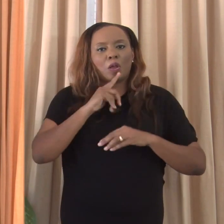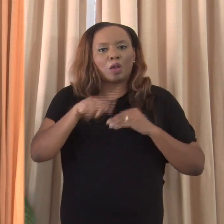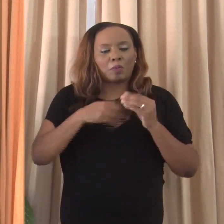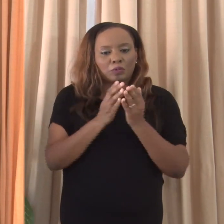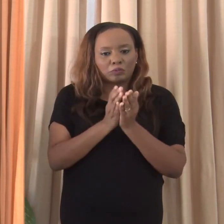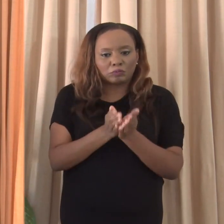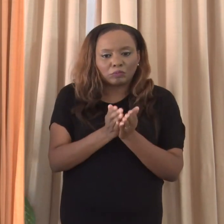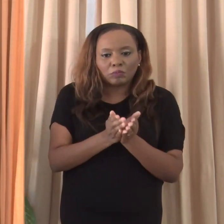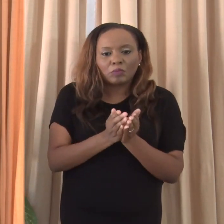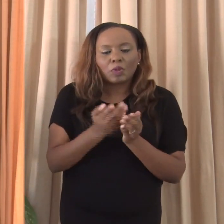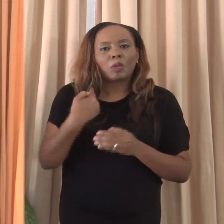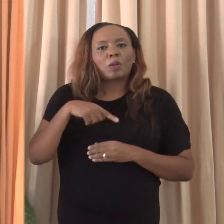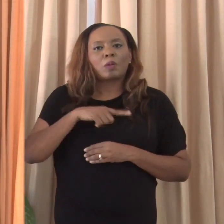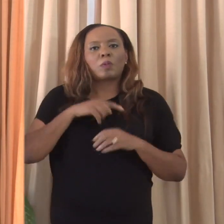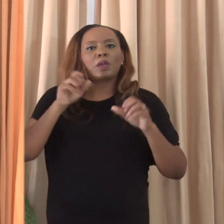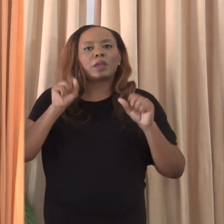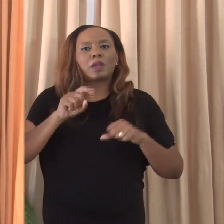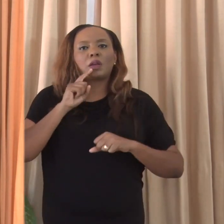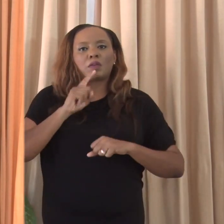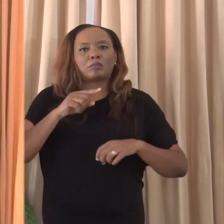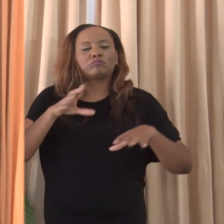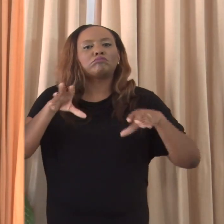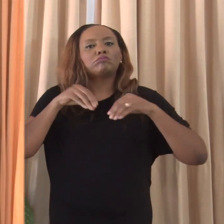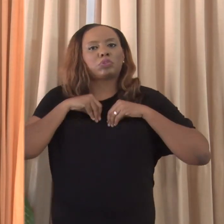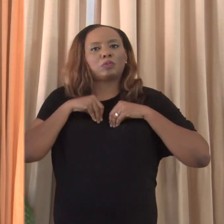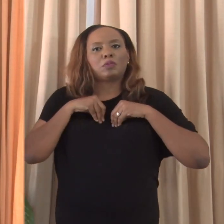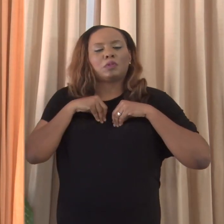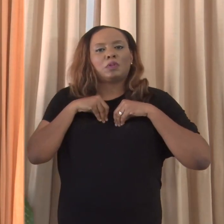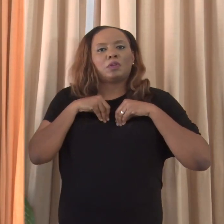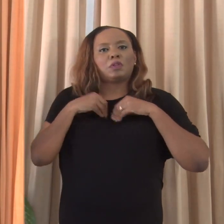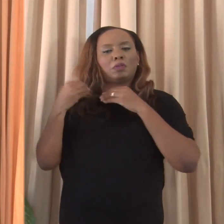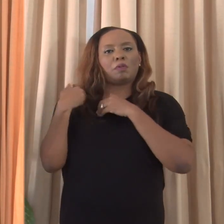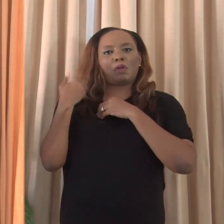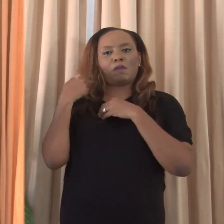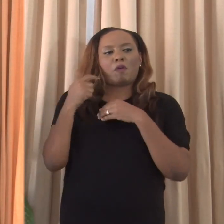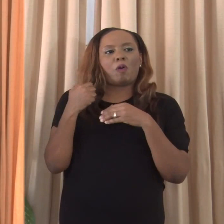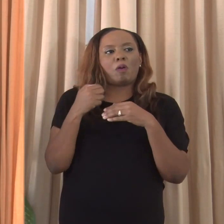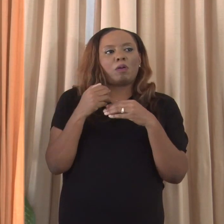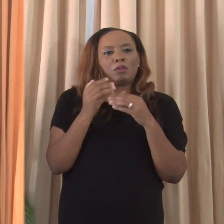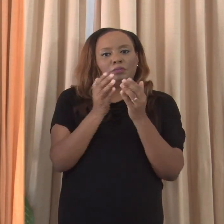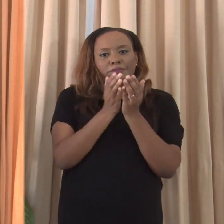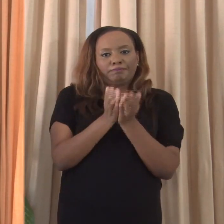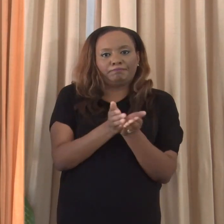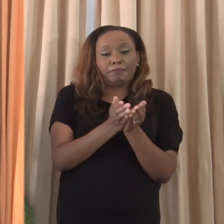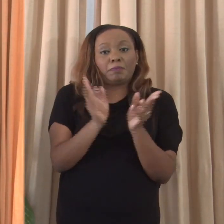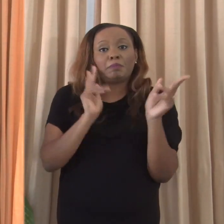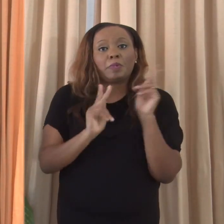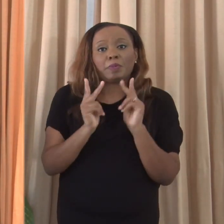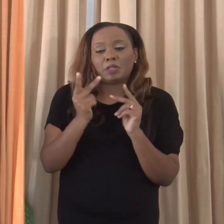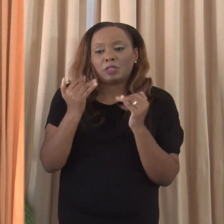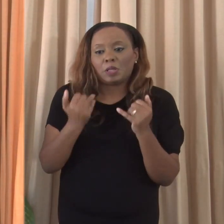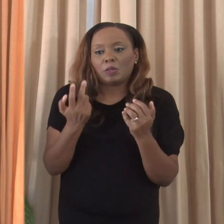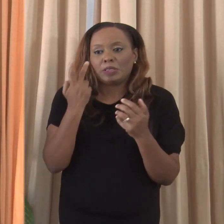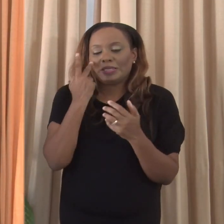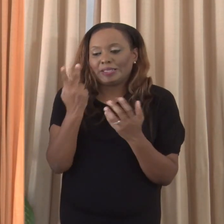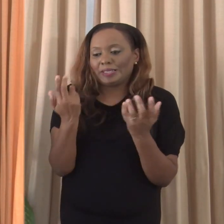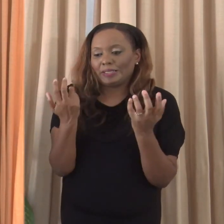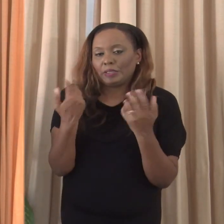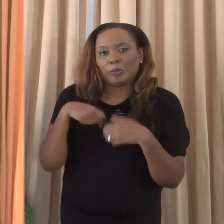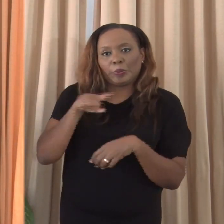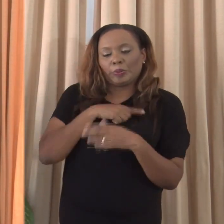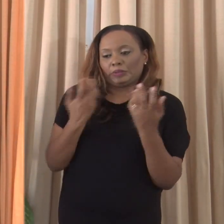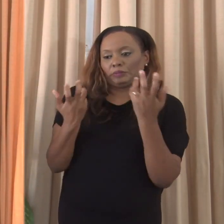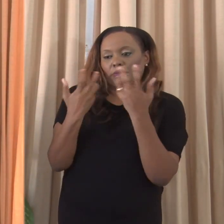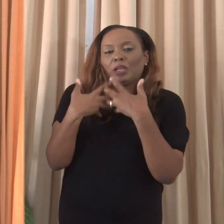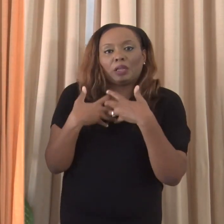take ownership of an industry where we have always only been on the receiving end. We now have people who see us as partners that are trustworthy